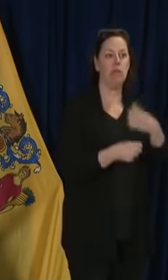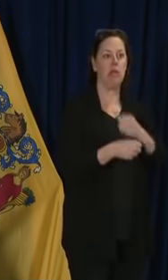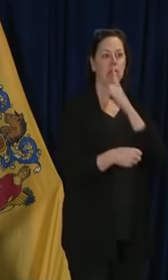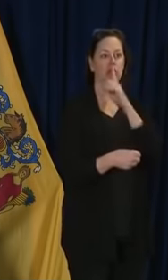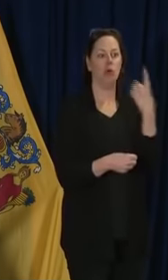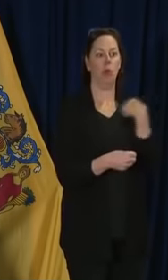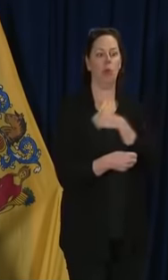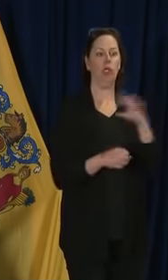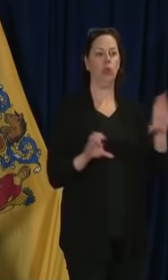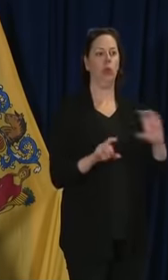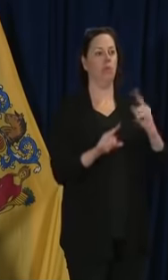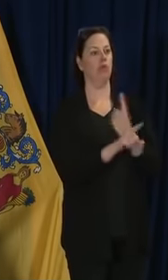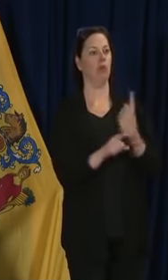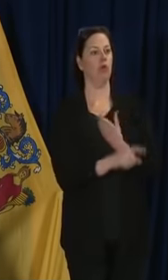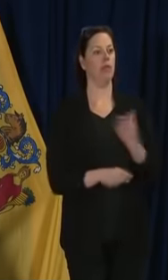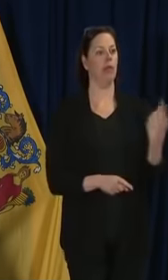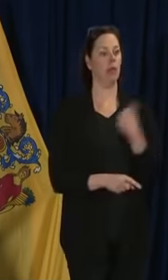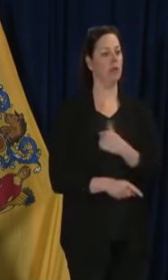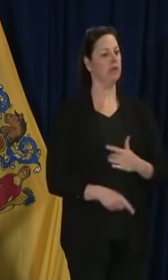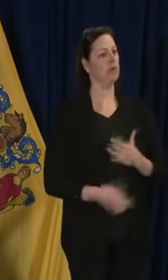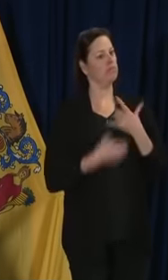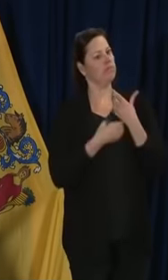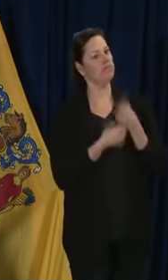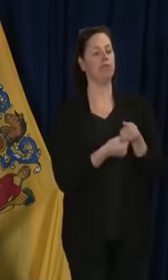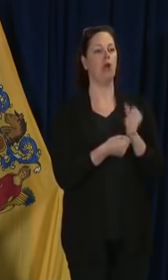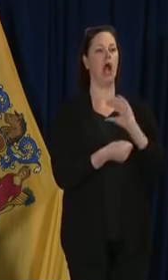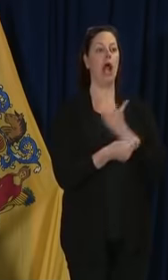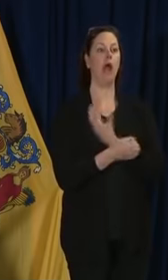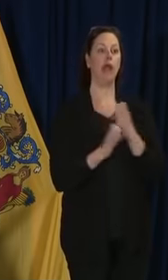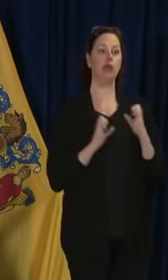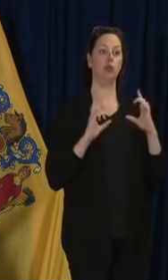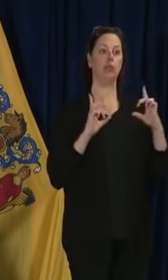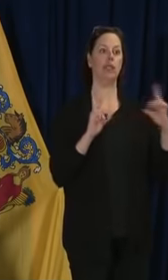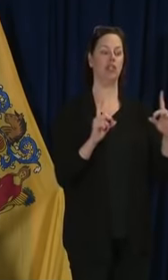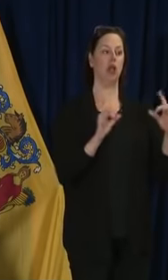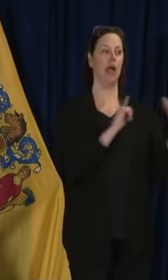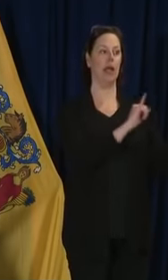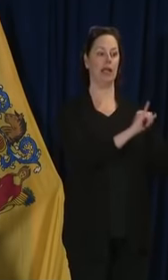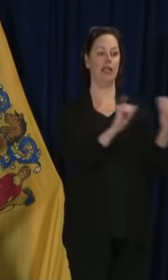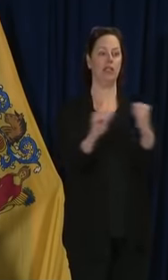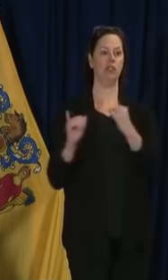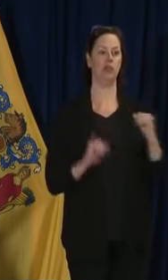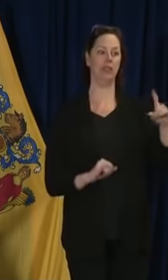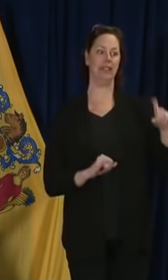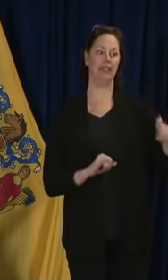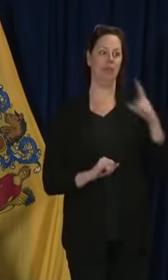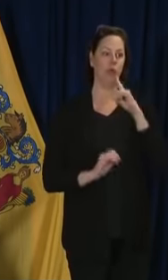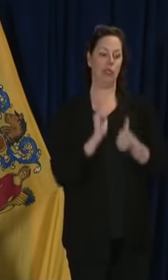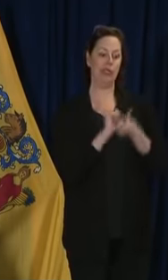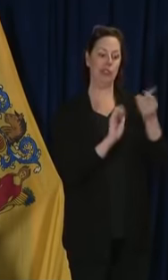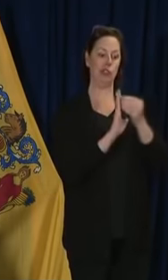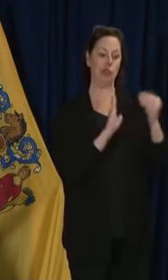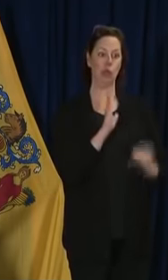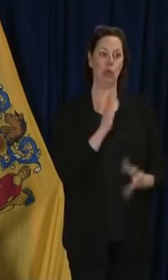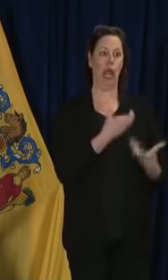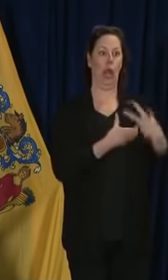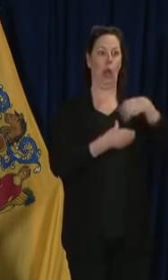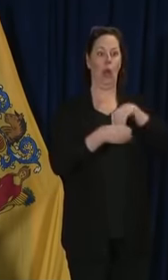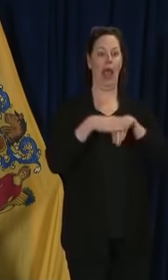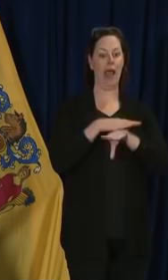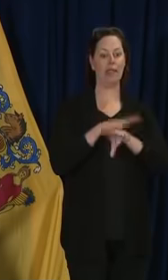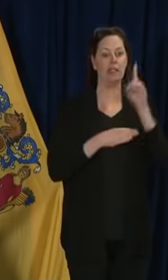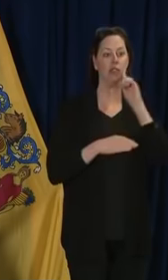confident that both the overall educational and individualized needs of students, including access to